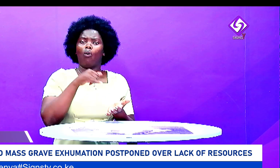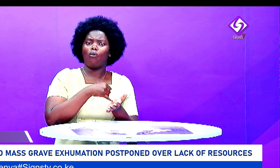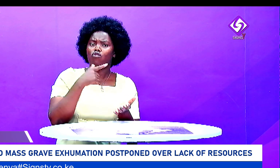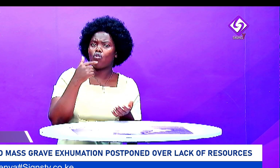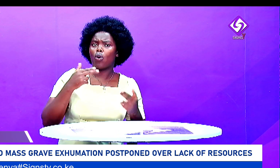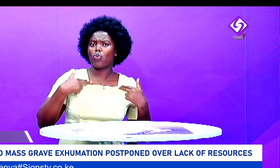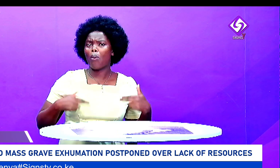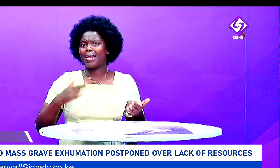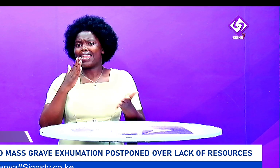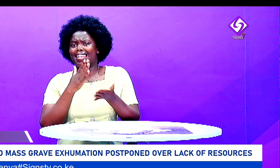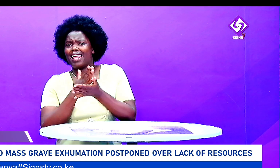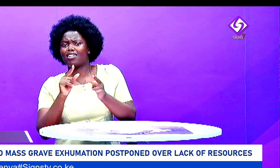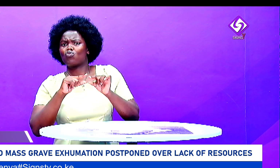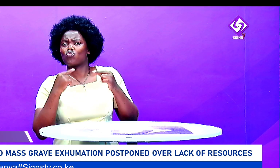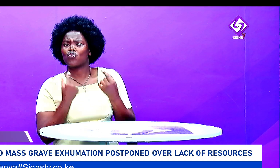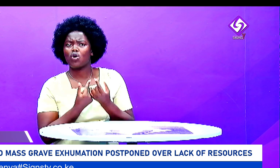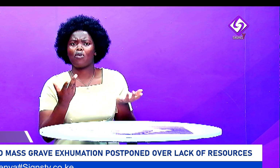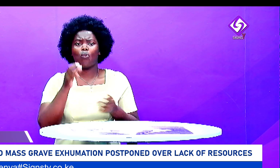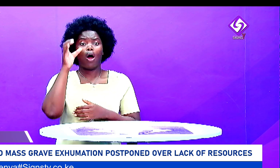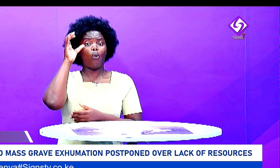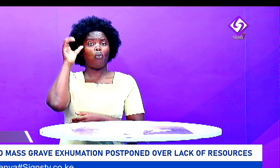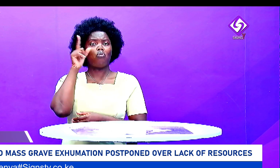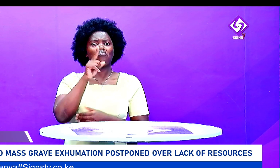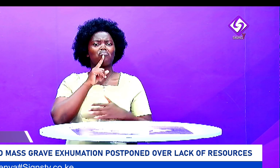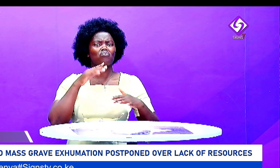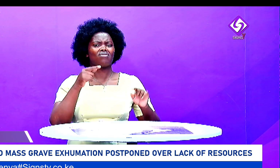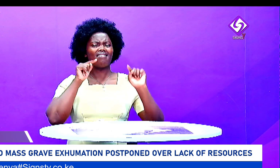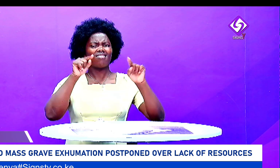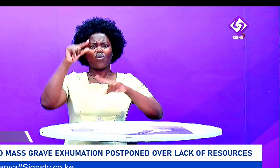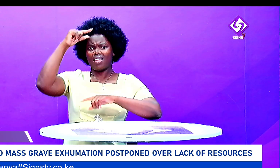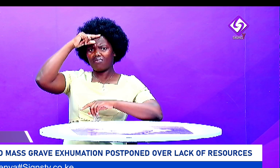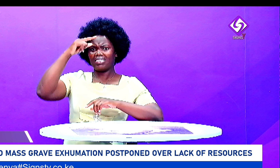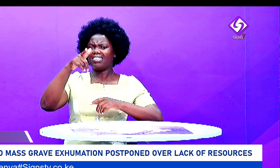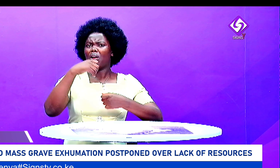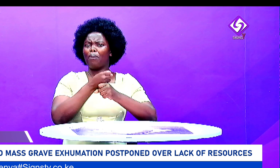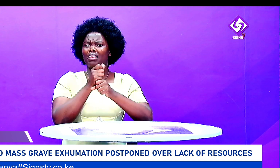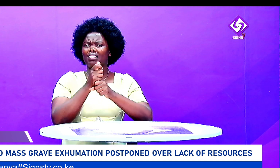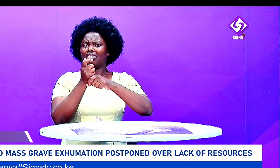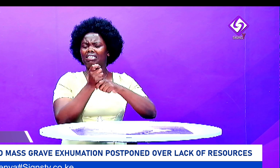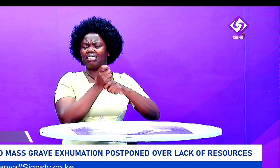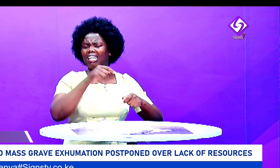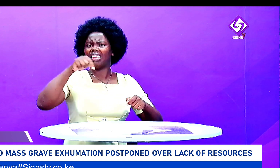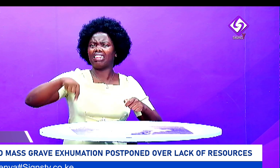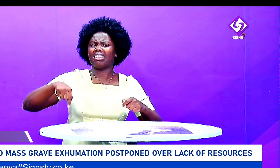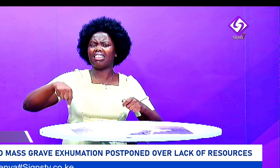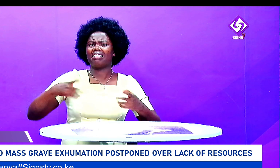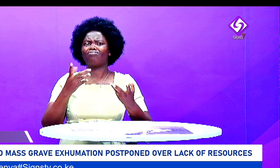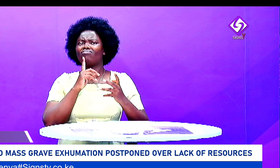The delay has sparked outrage among human rights groups at the coast, who have accused the government of dragging its feet